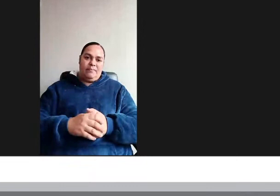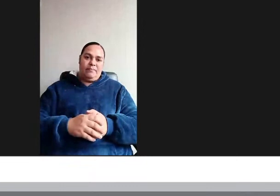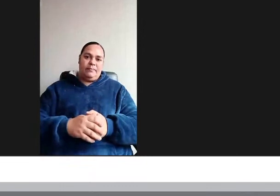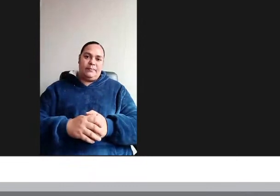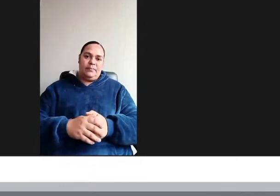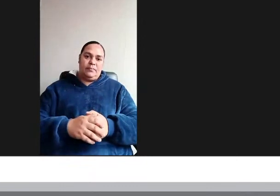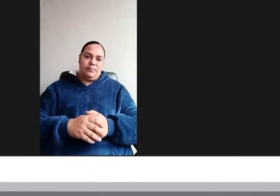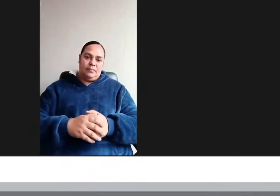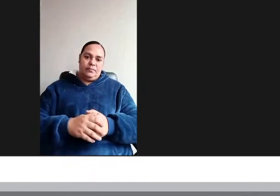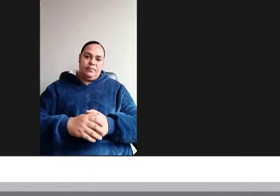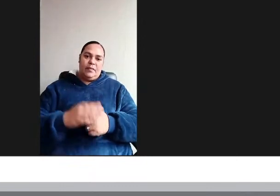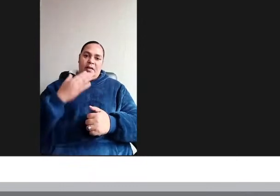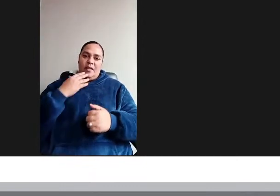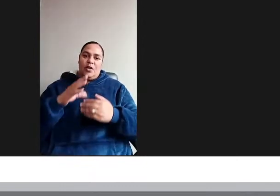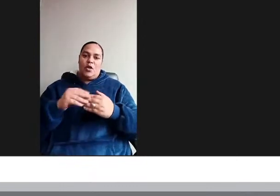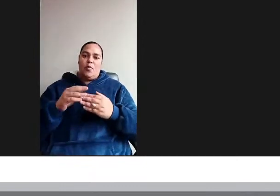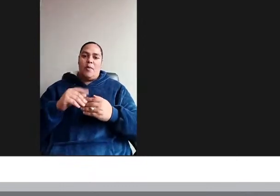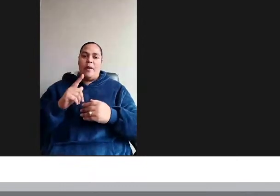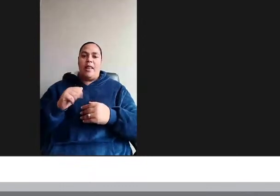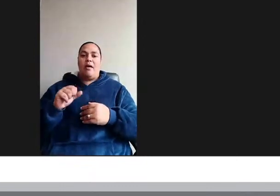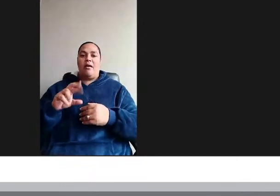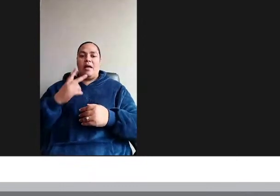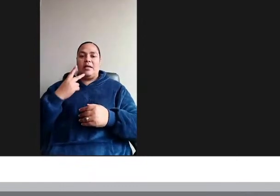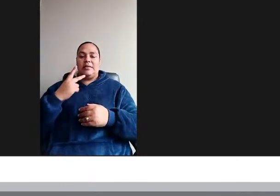Member Lecker. I see the hand of the speaker.